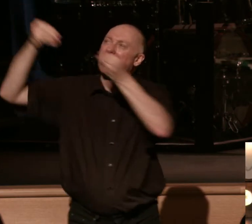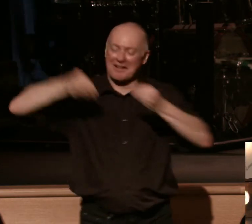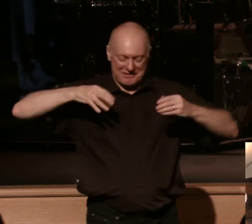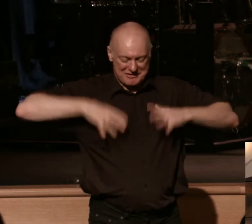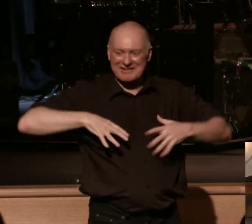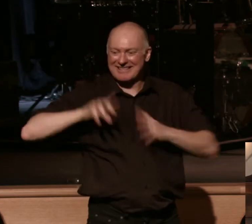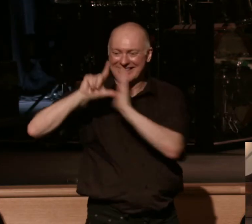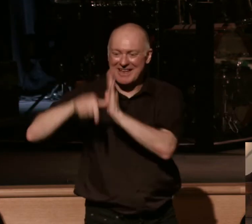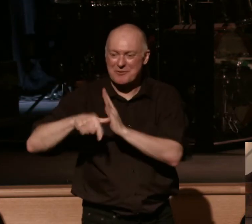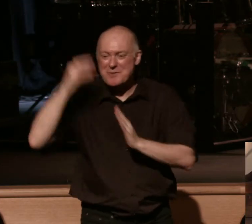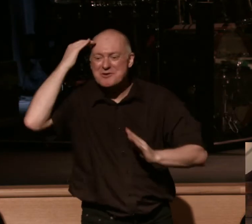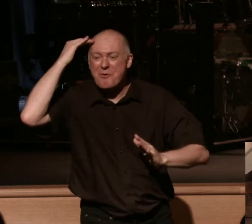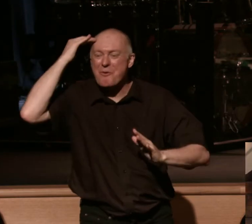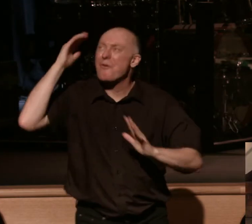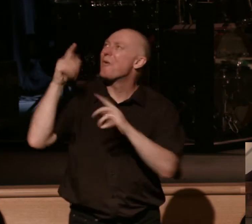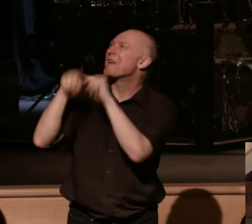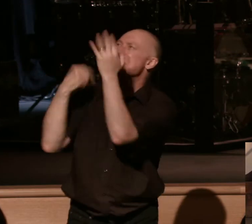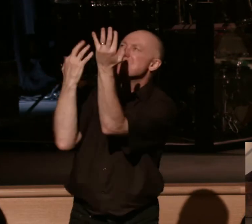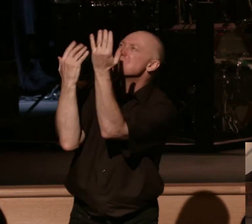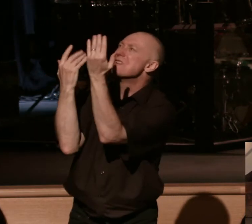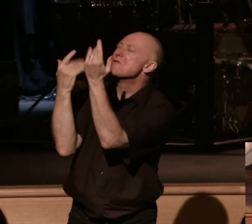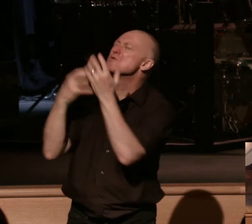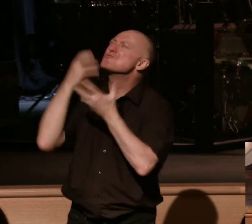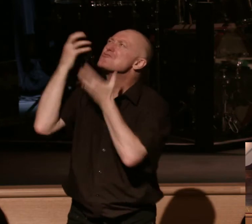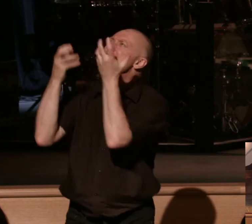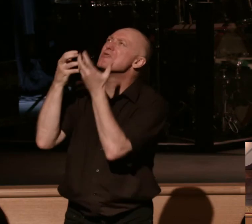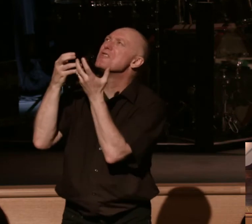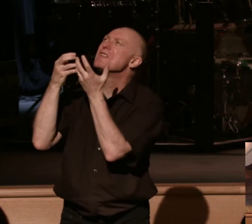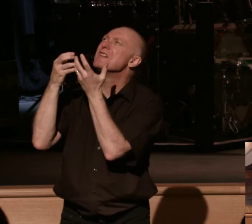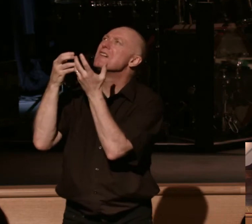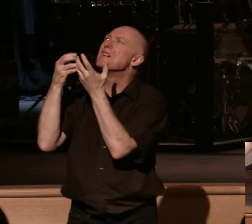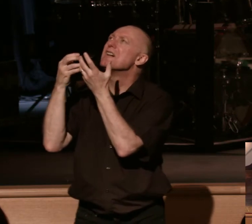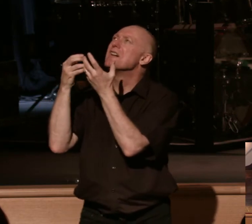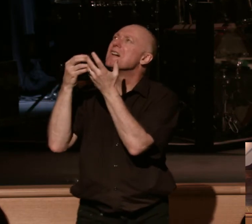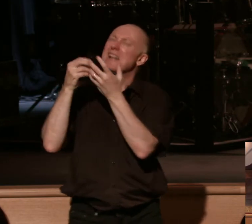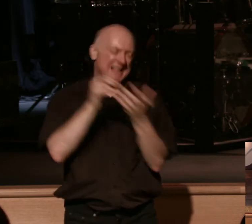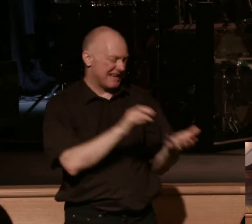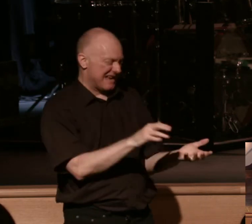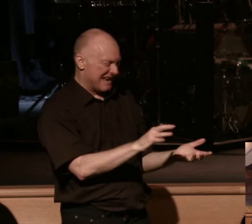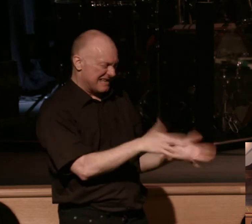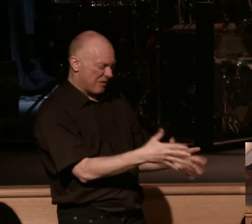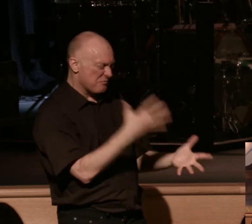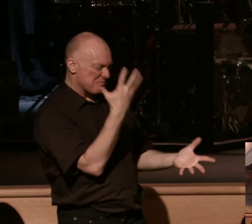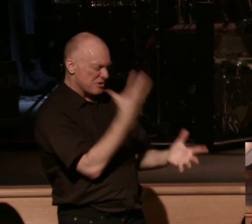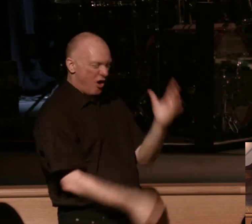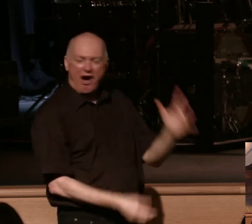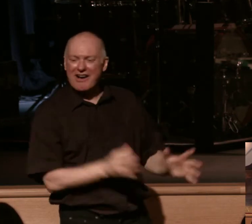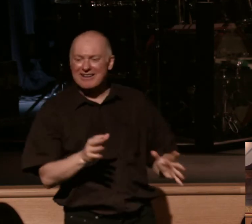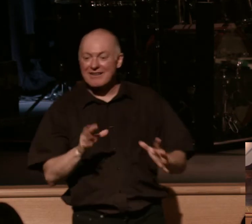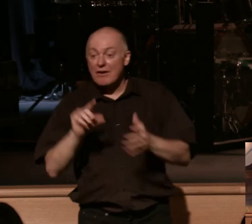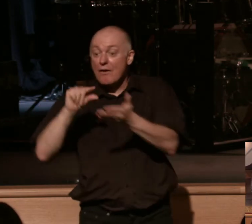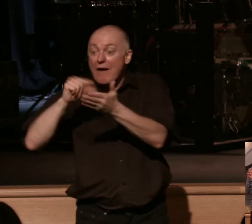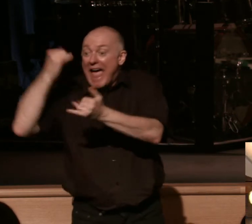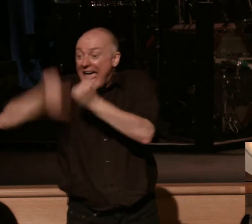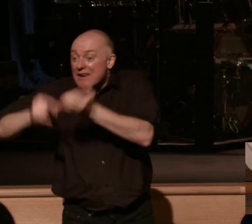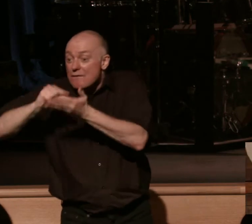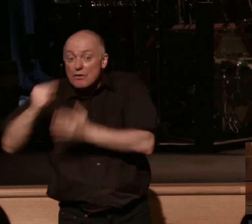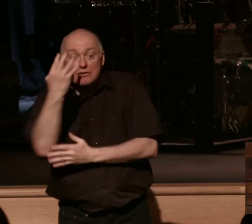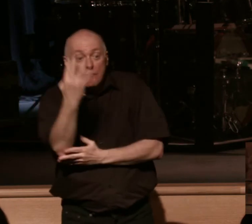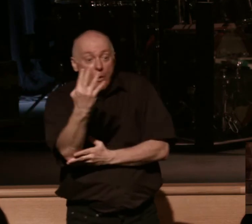for our heavenly home be further clothed in this and we groan for death to be devoured by life if you look at the end of verse 4 it says where death